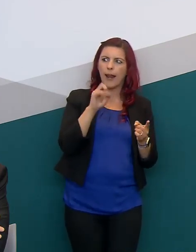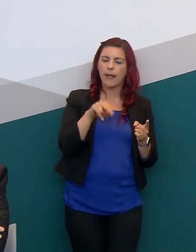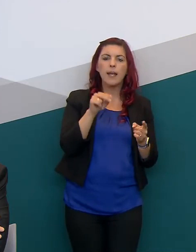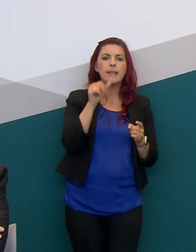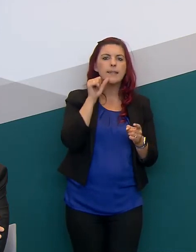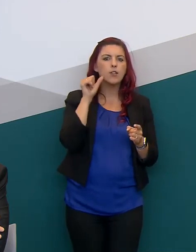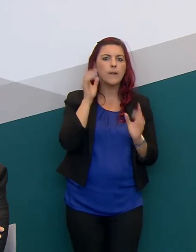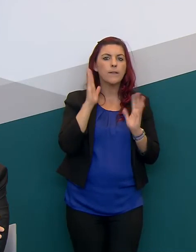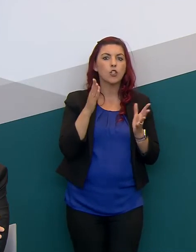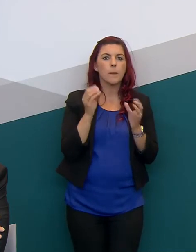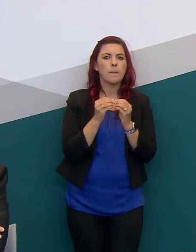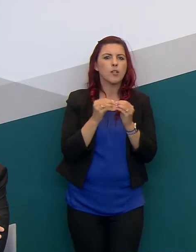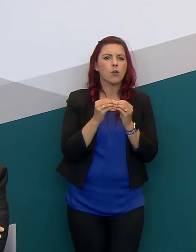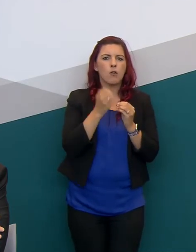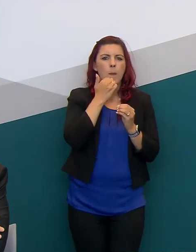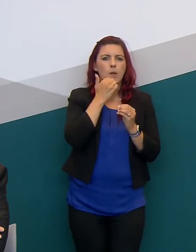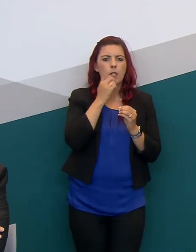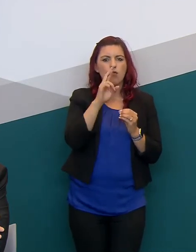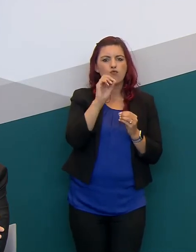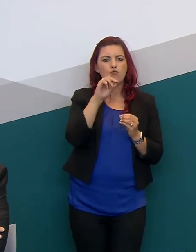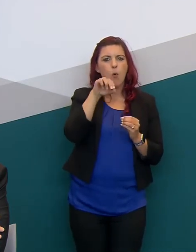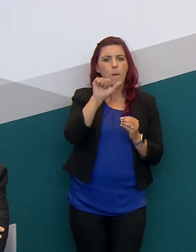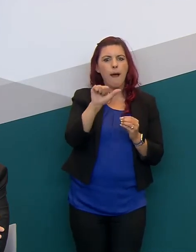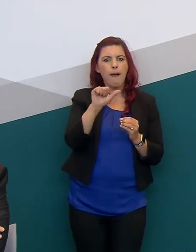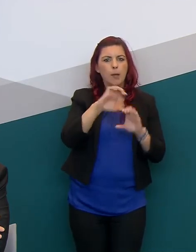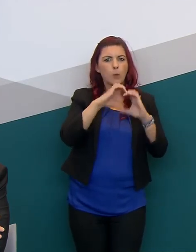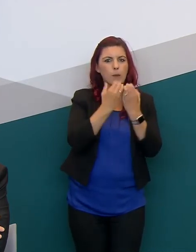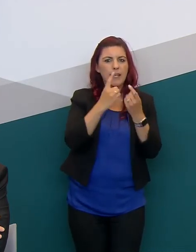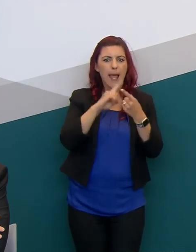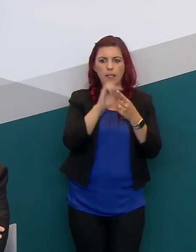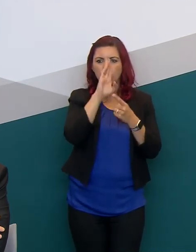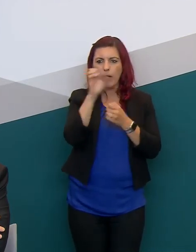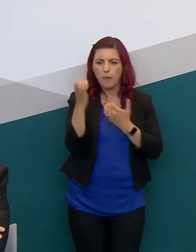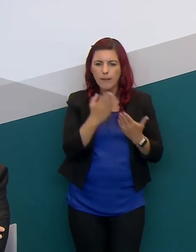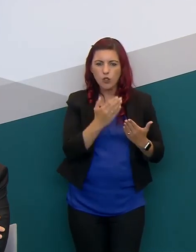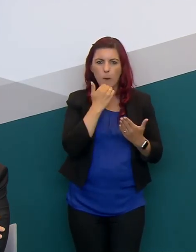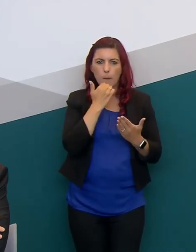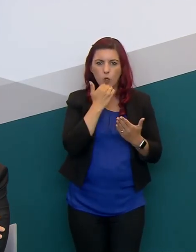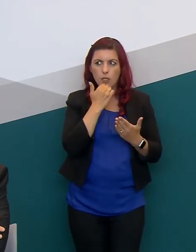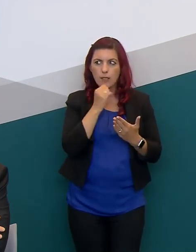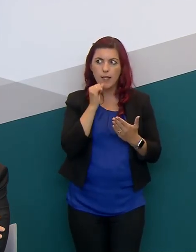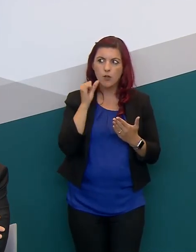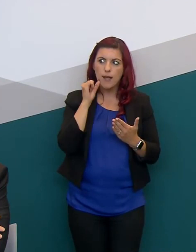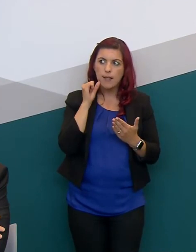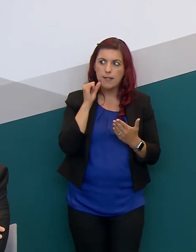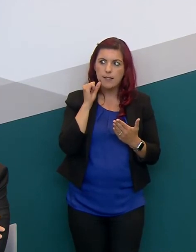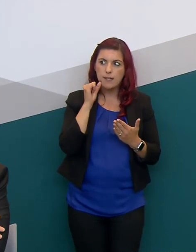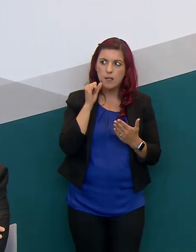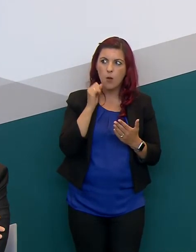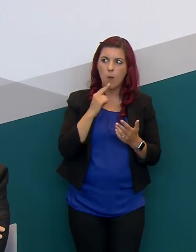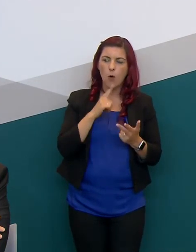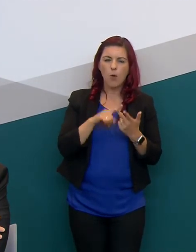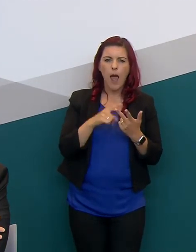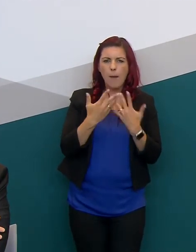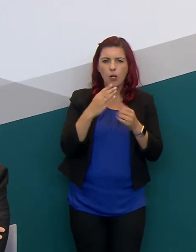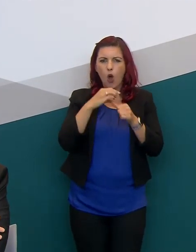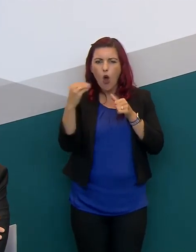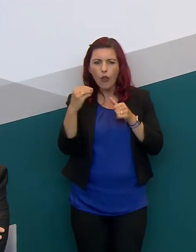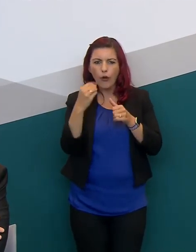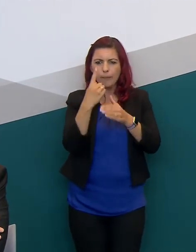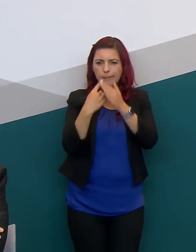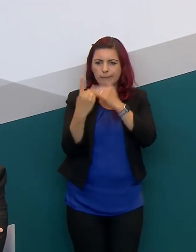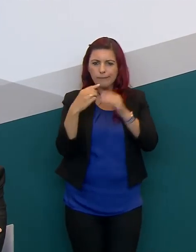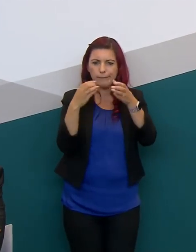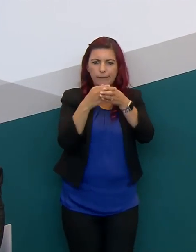figures on the Roma community and people in direct provision and so on. Has there been any breakdown of other ethnicities and how they are suffering